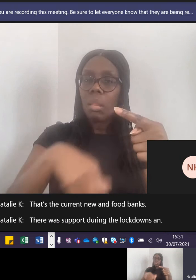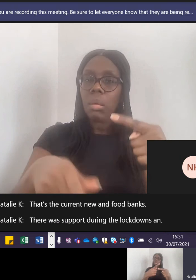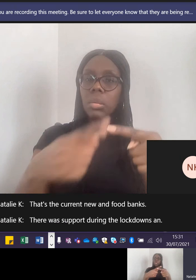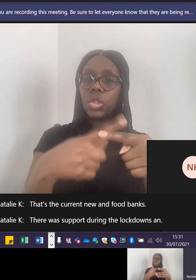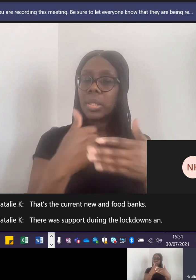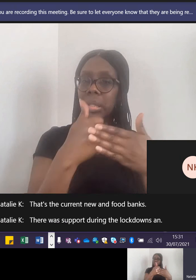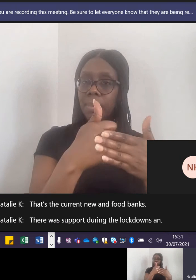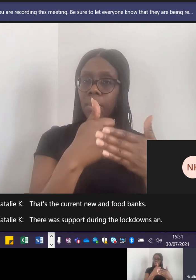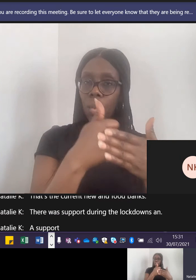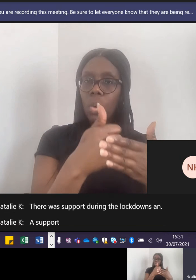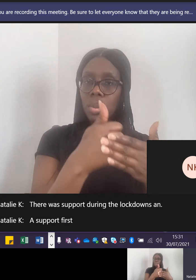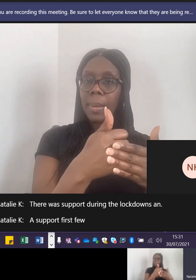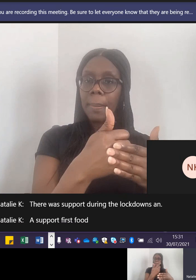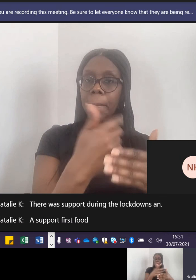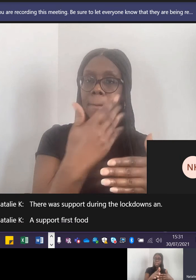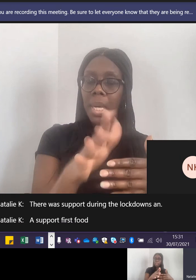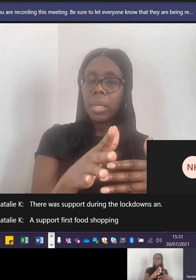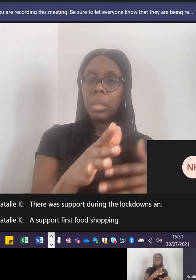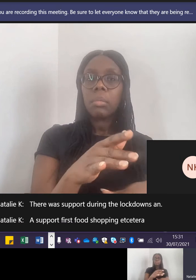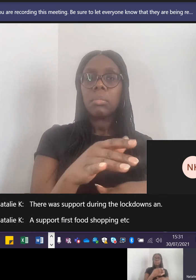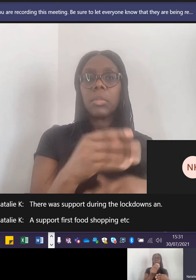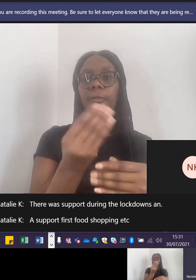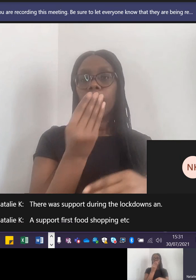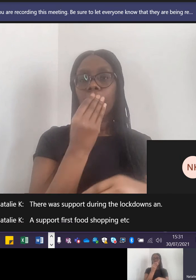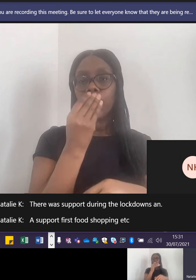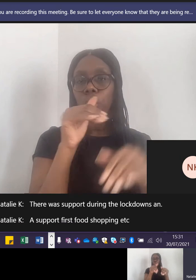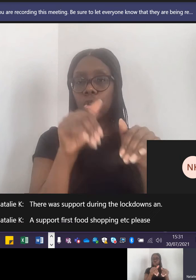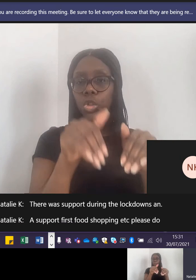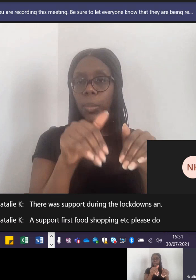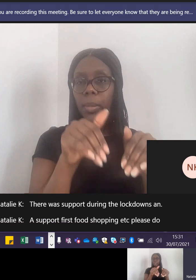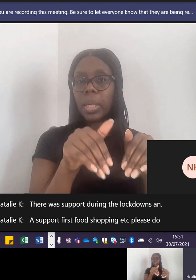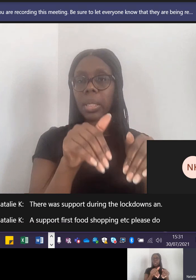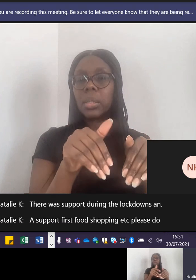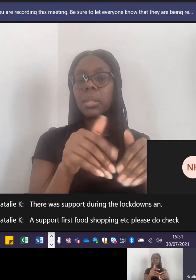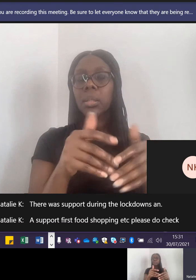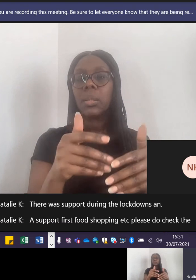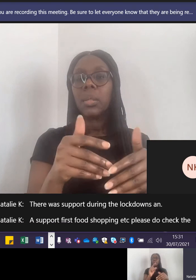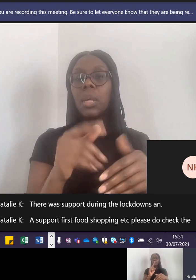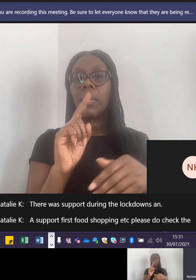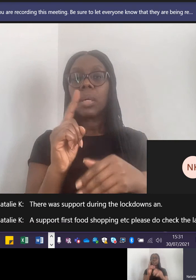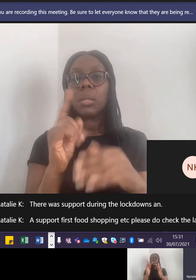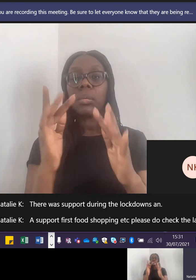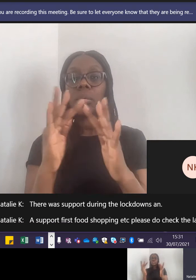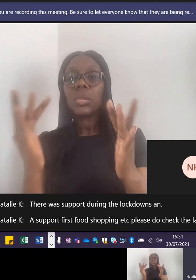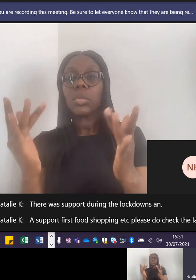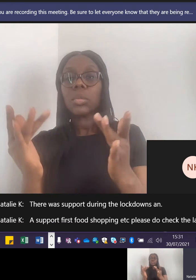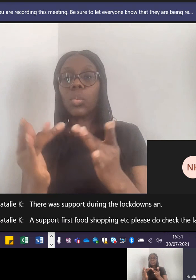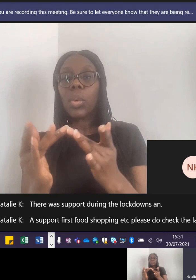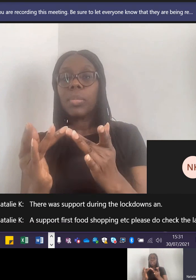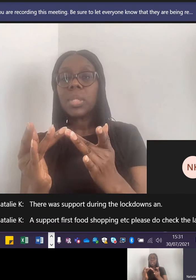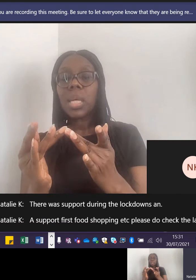of support for food shopping, etc. Please do check the latest government